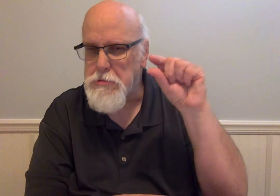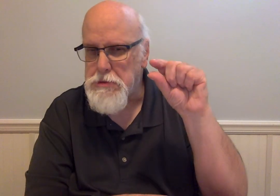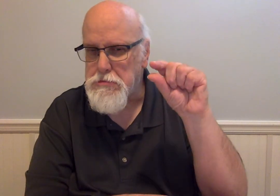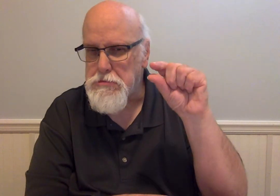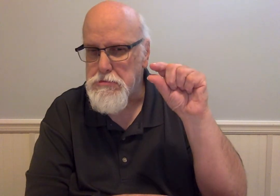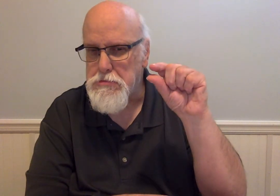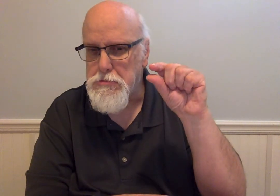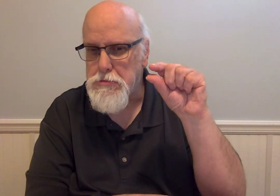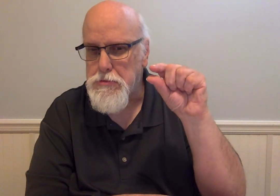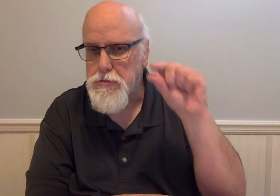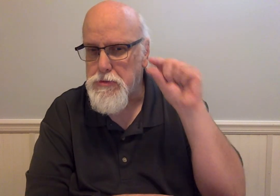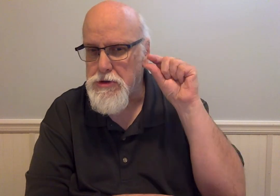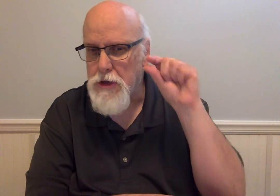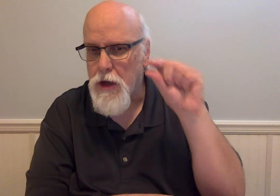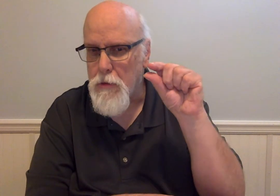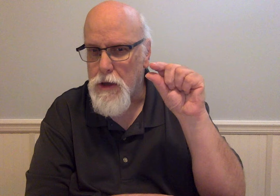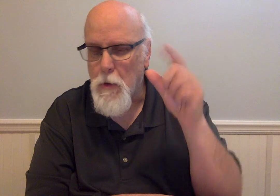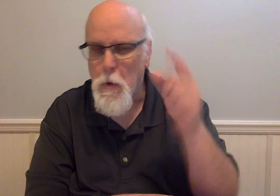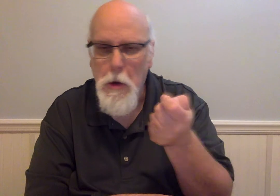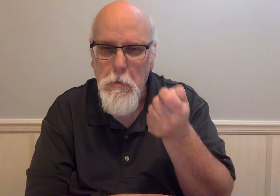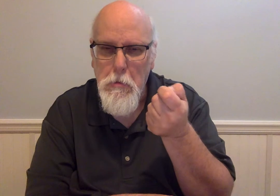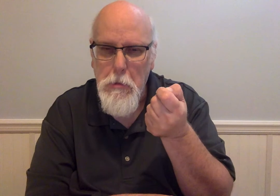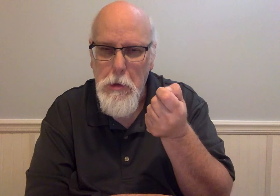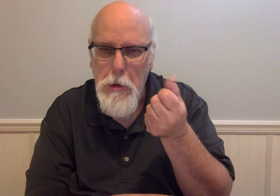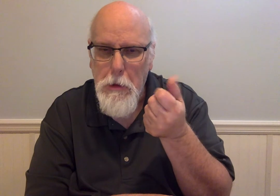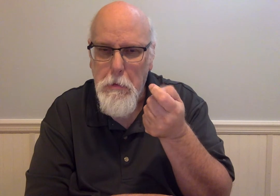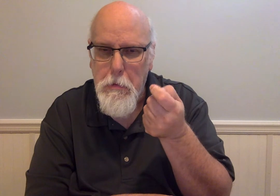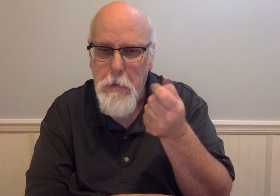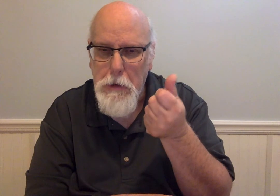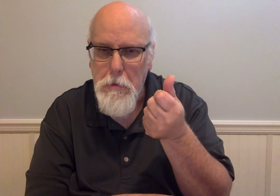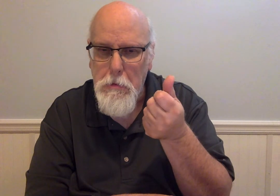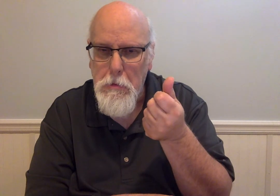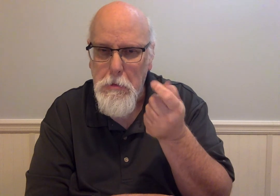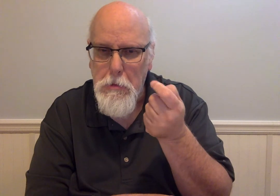A little bit. A little bit. A little bit.